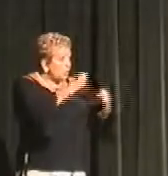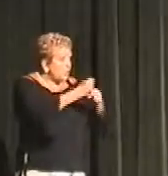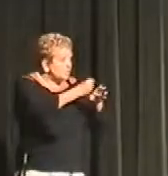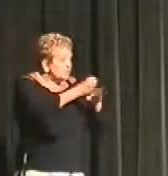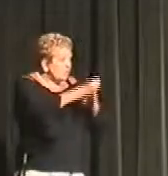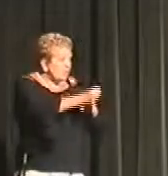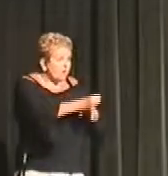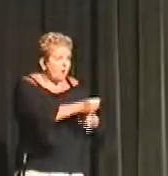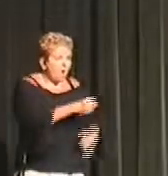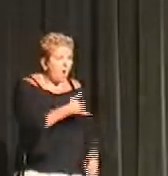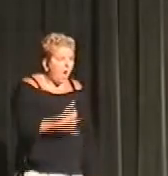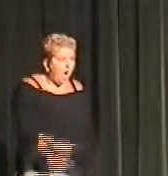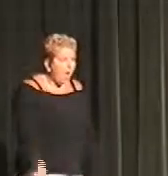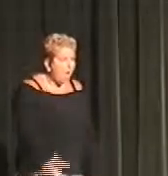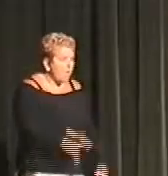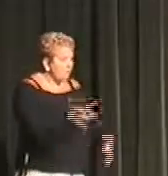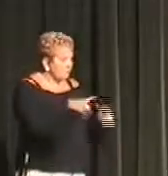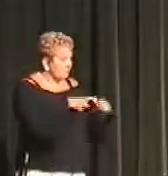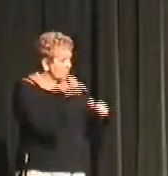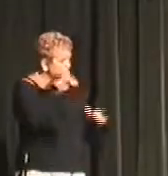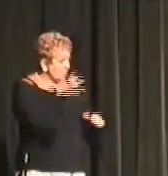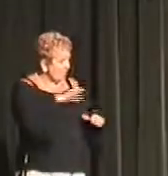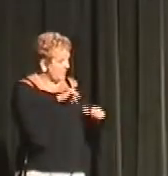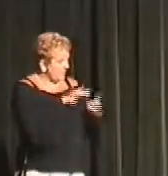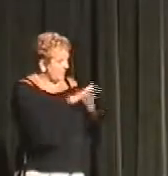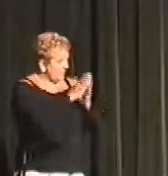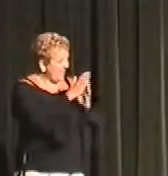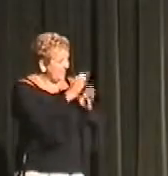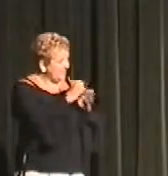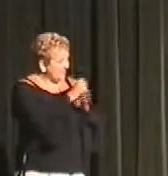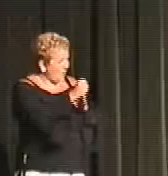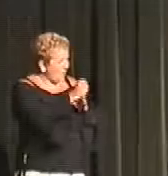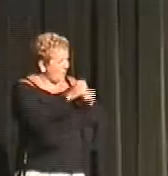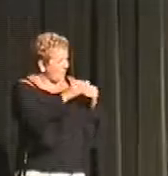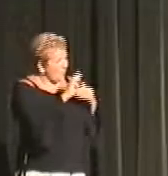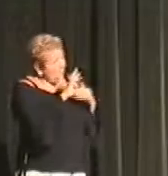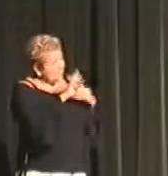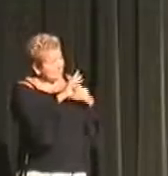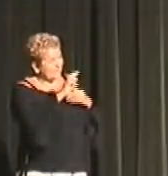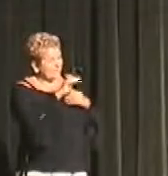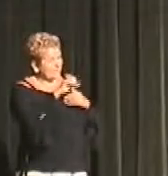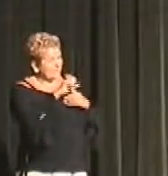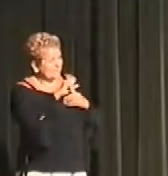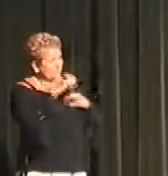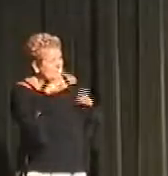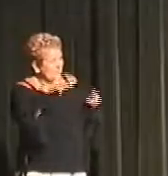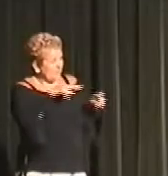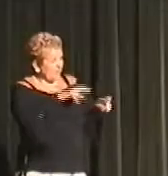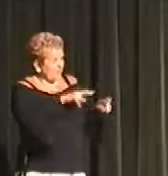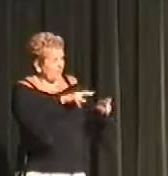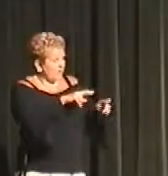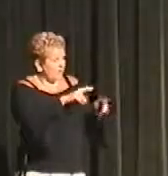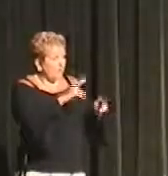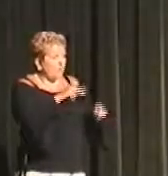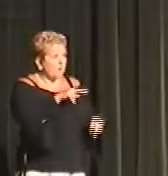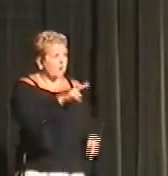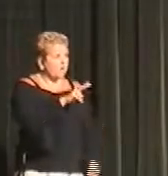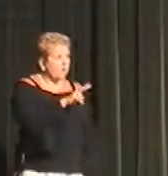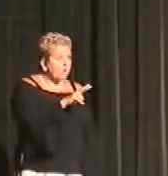woman sober west of the Mississippi, you know, and I'd hear her at these meetings, and these were powerful people. And they just